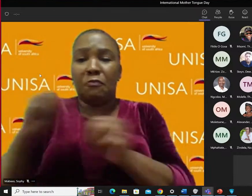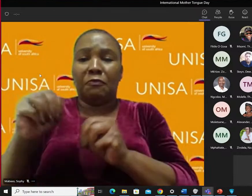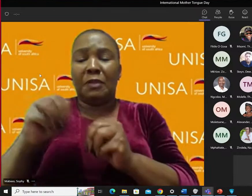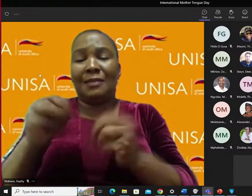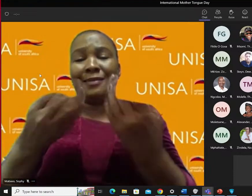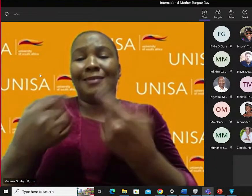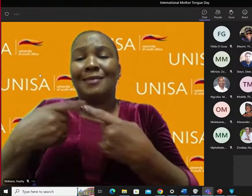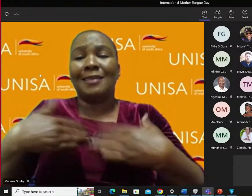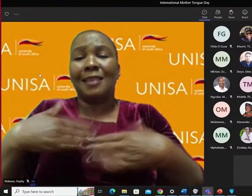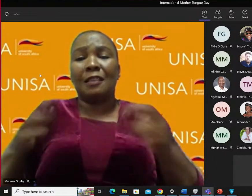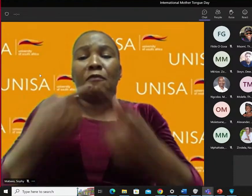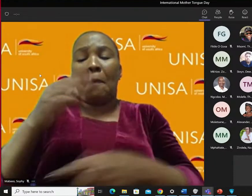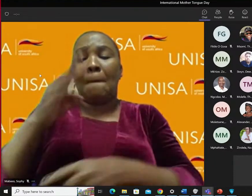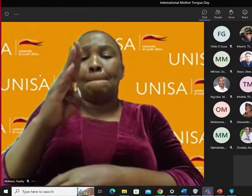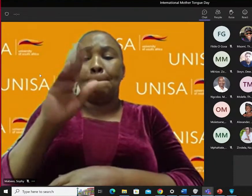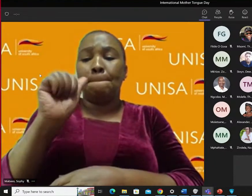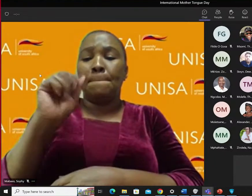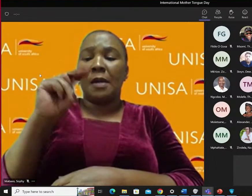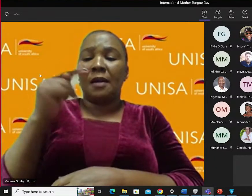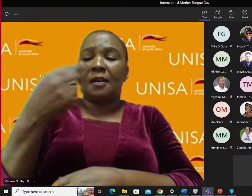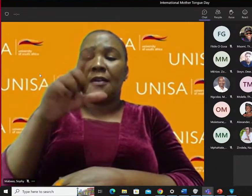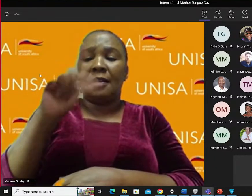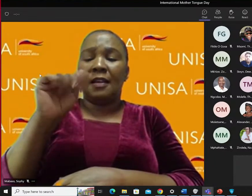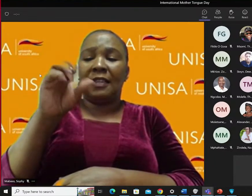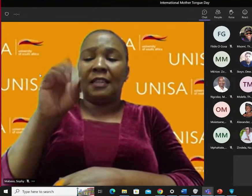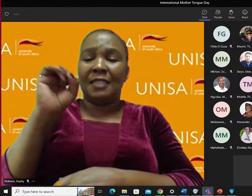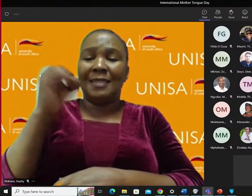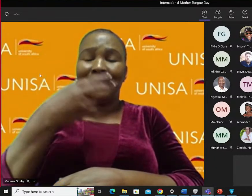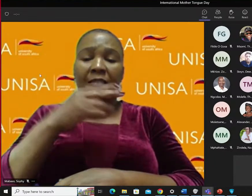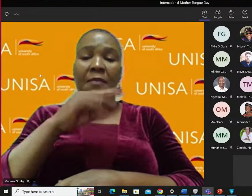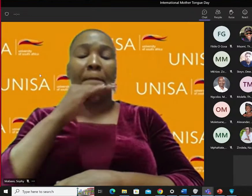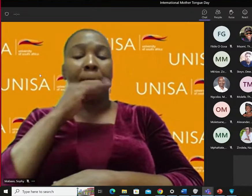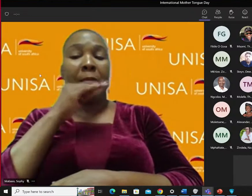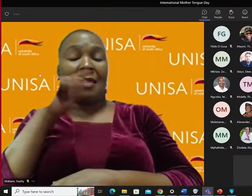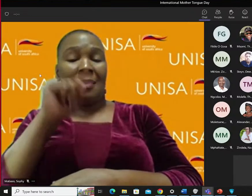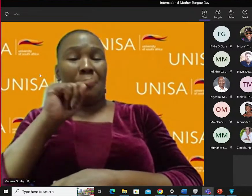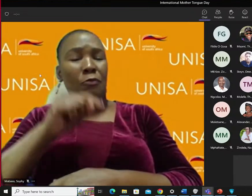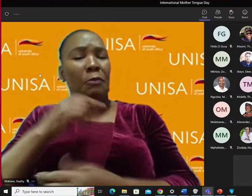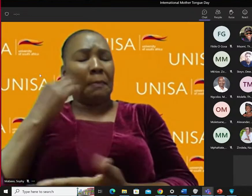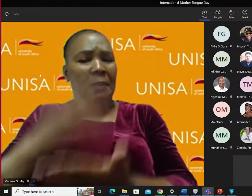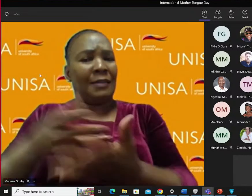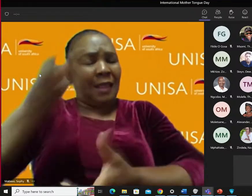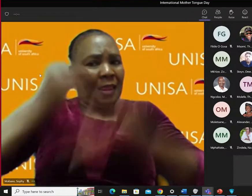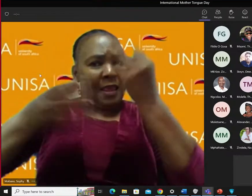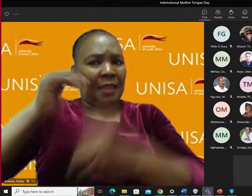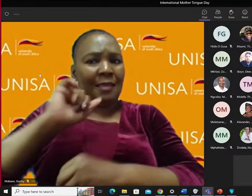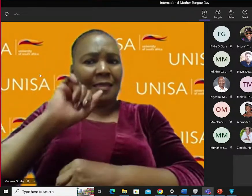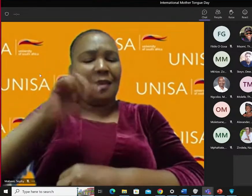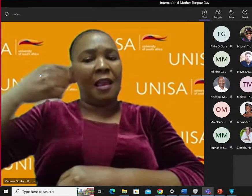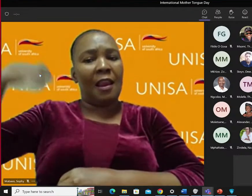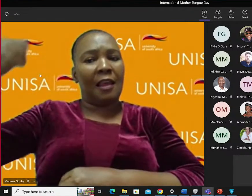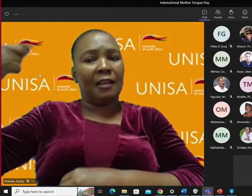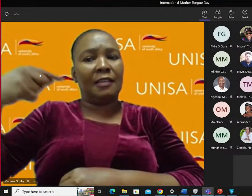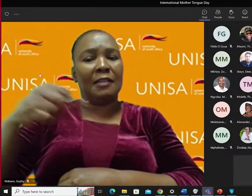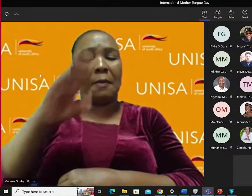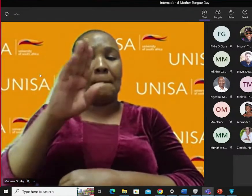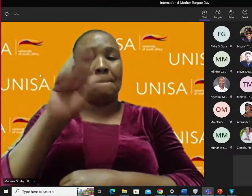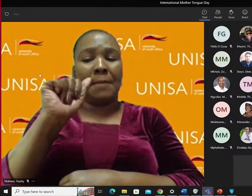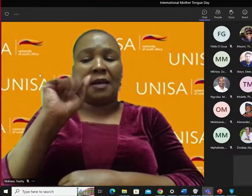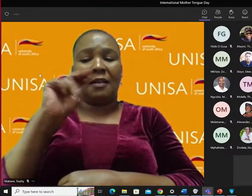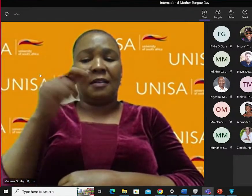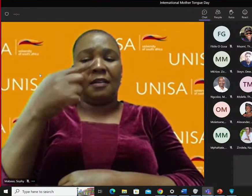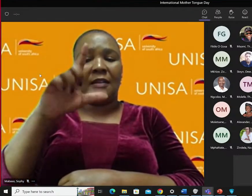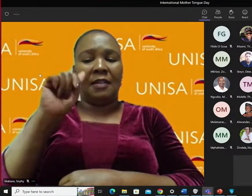Bangladesh. So this means that we ought to learn Bengali. the language spoken in Bangladesh.